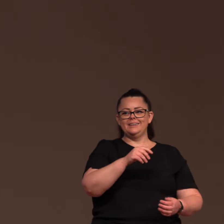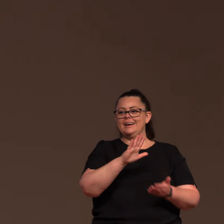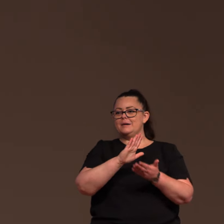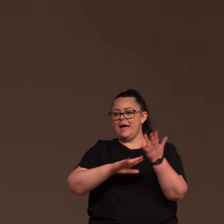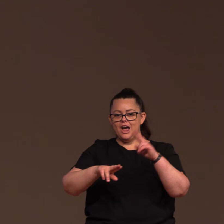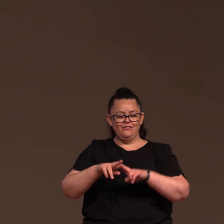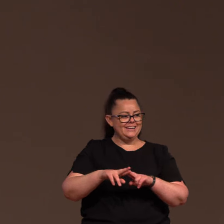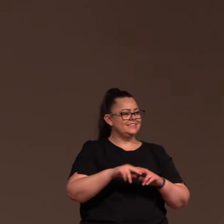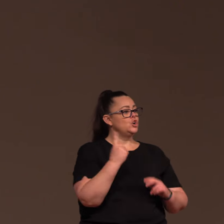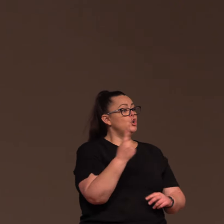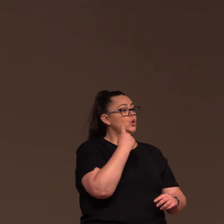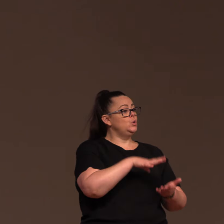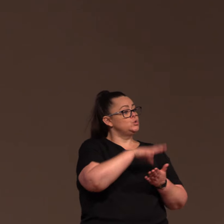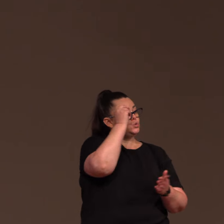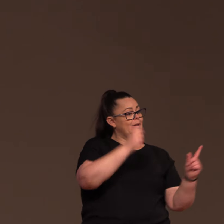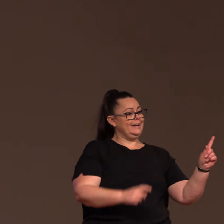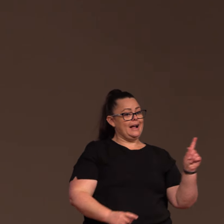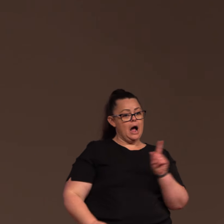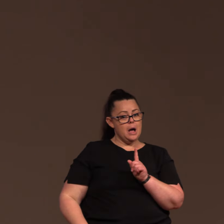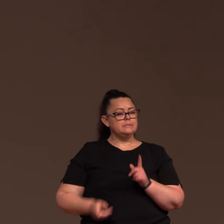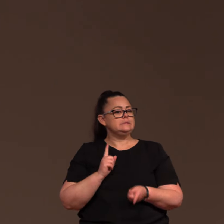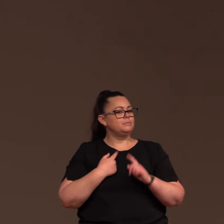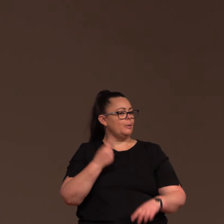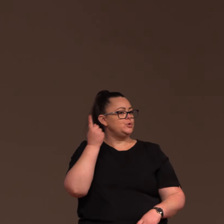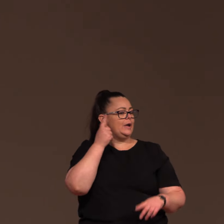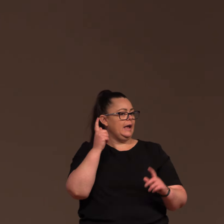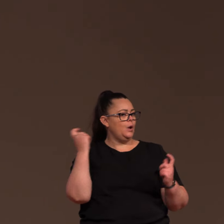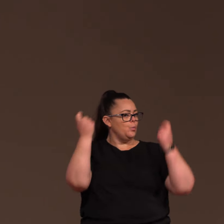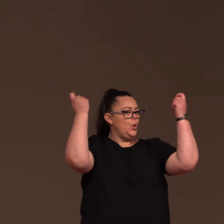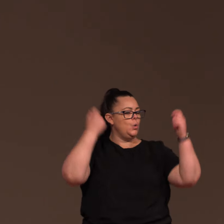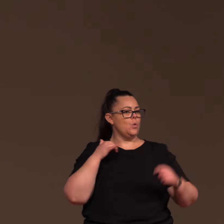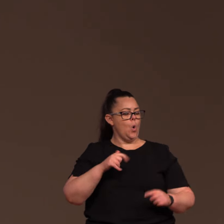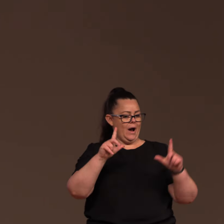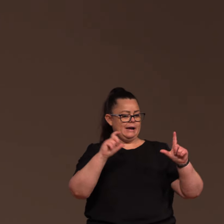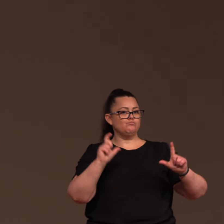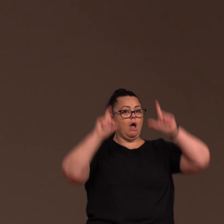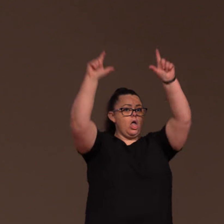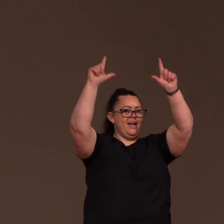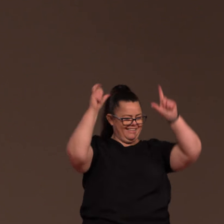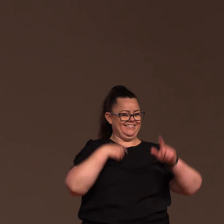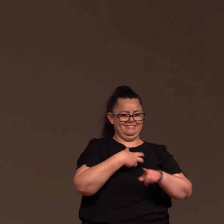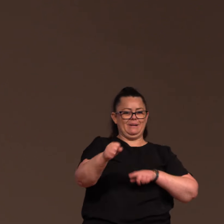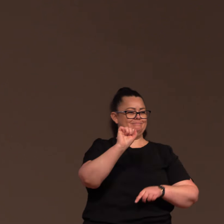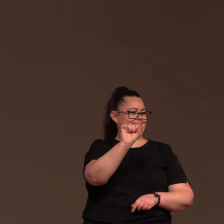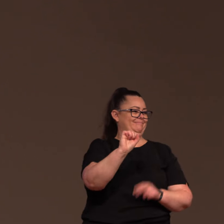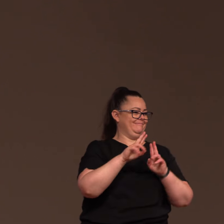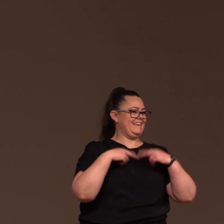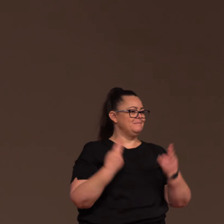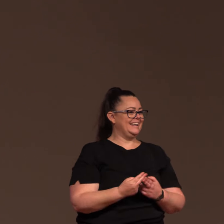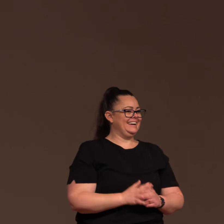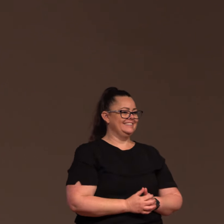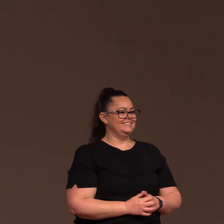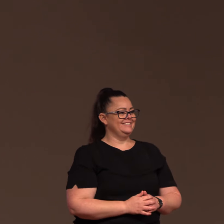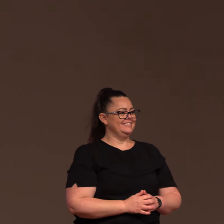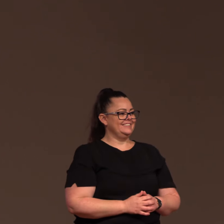that. You see the odd tear, a woo-hoo here and there. It's a really fun and a special day. I'm a bit of a